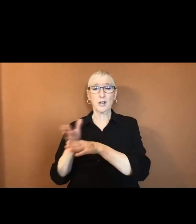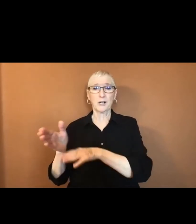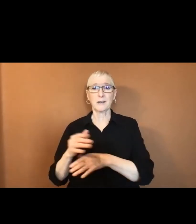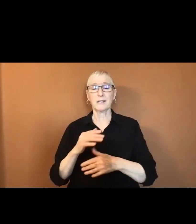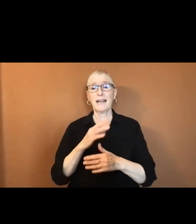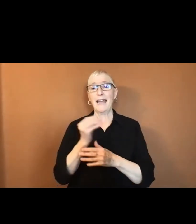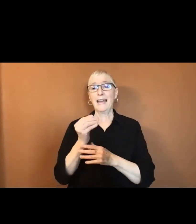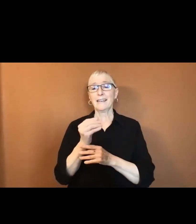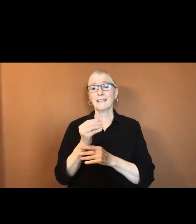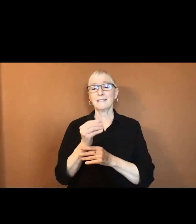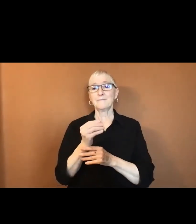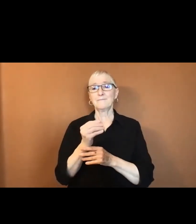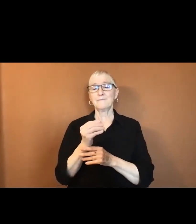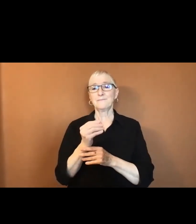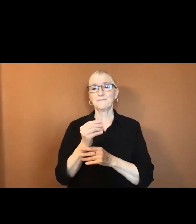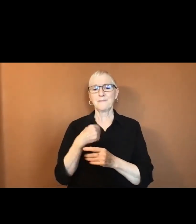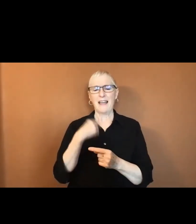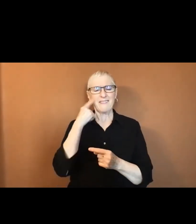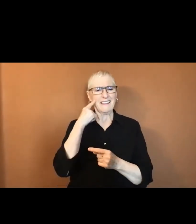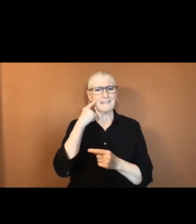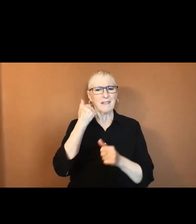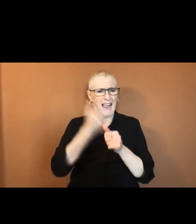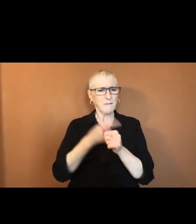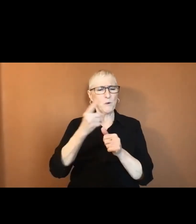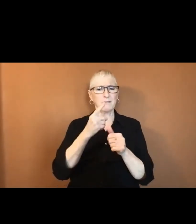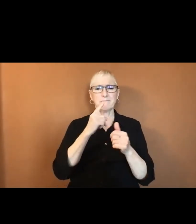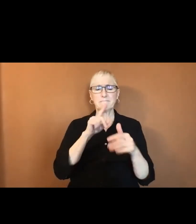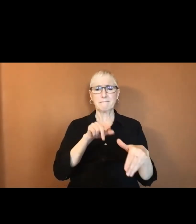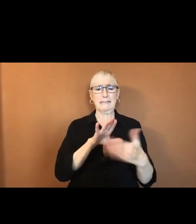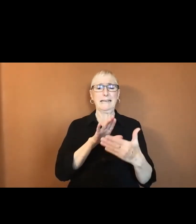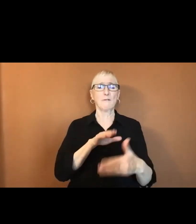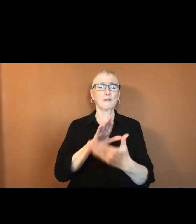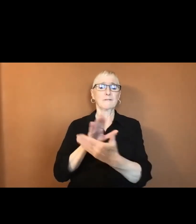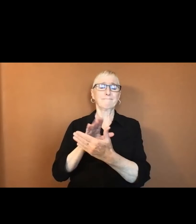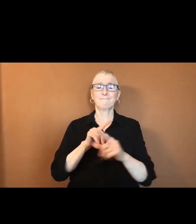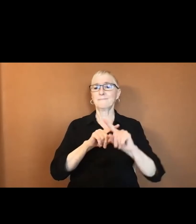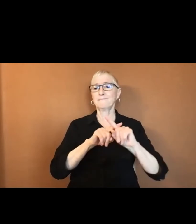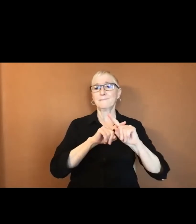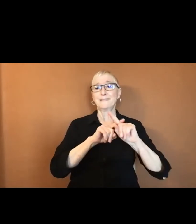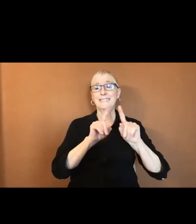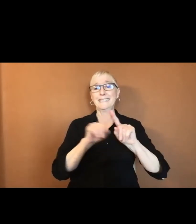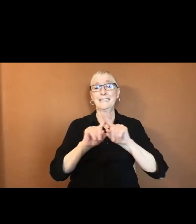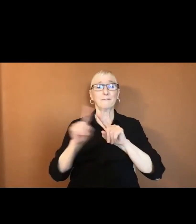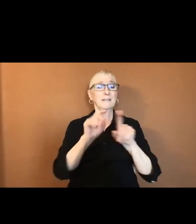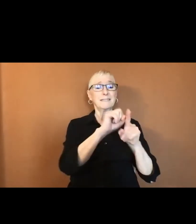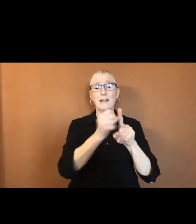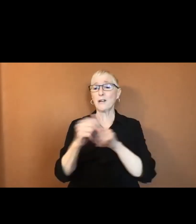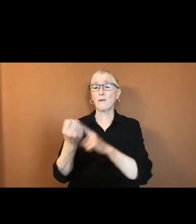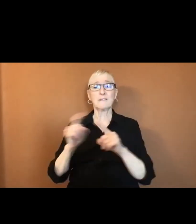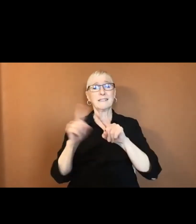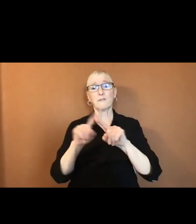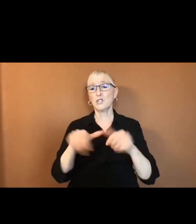and it's just, I mean, I think everybody encounters different scenarios, different